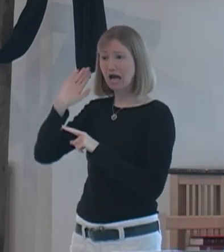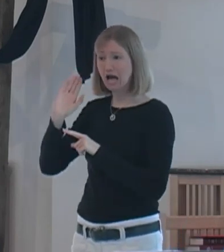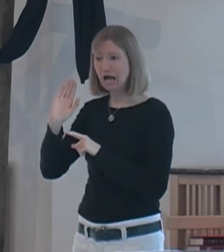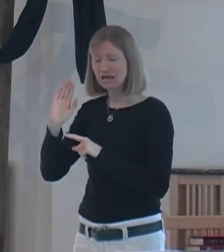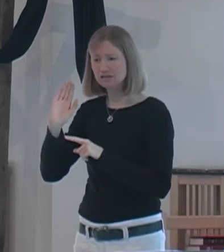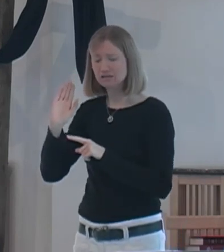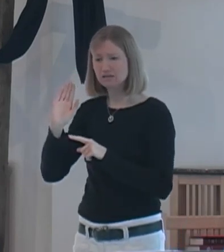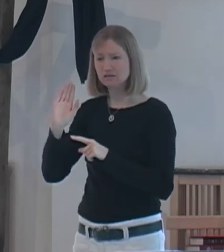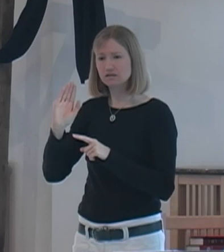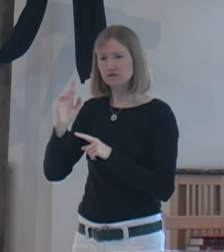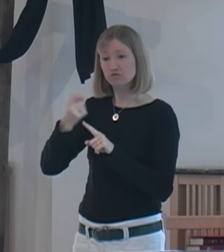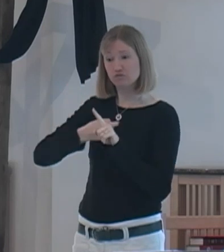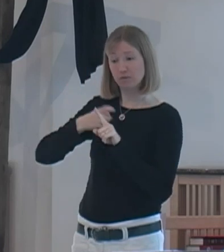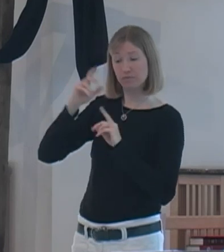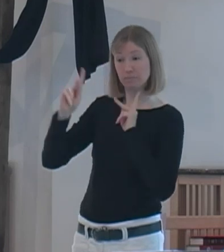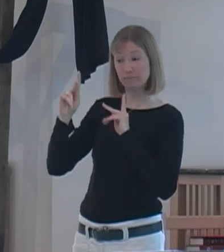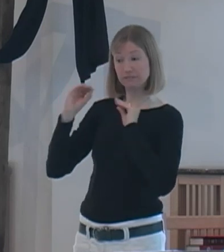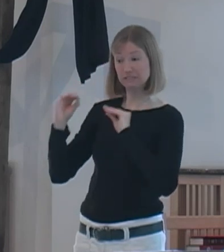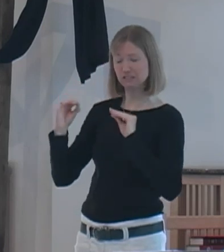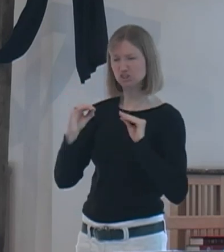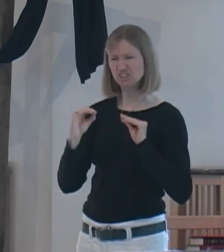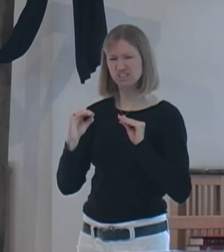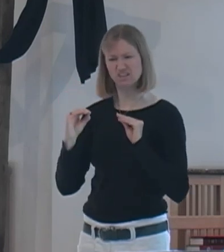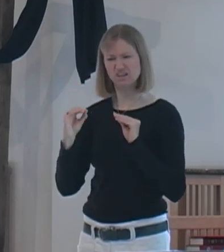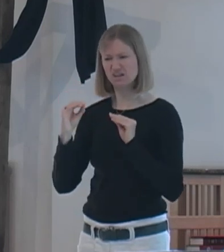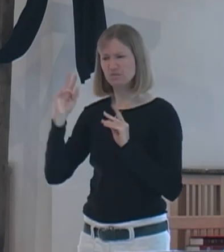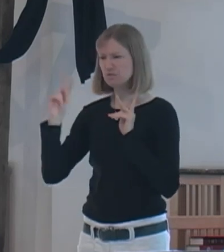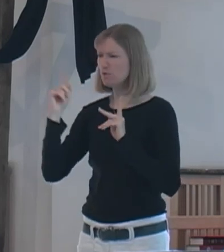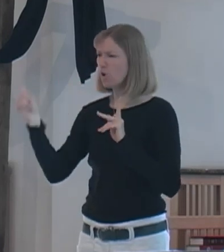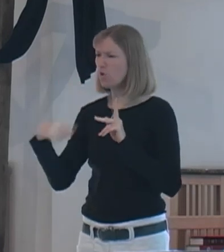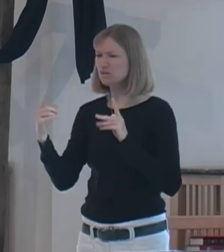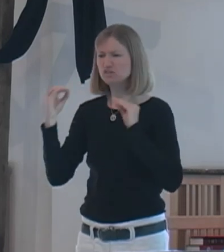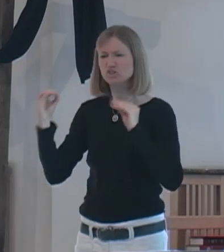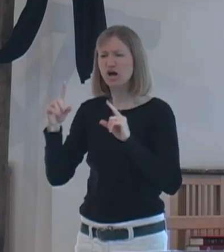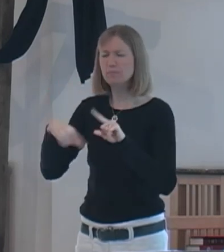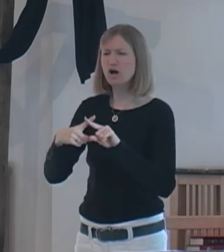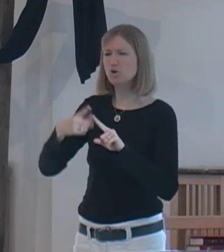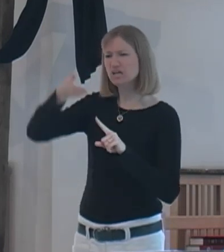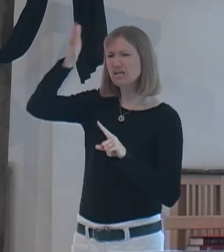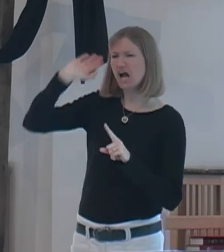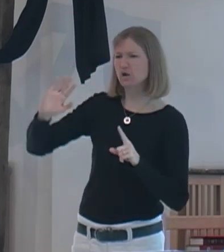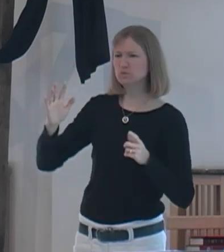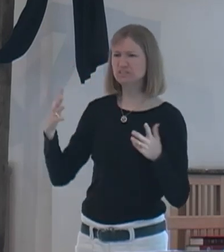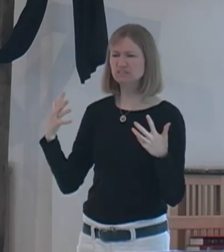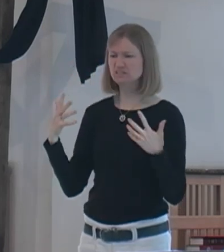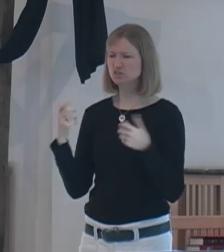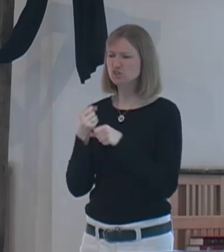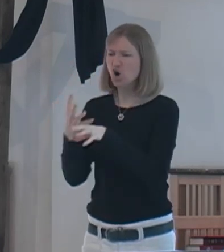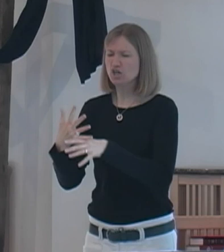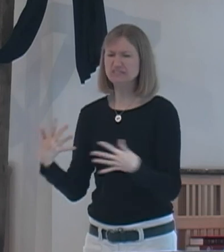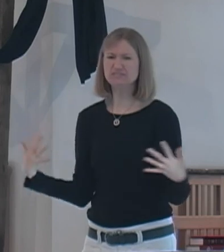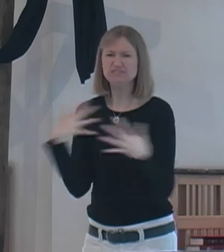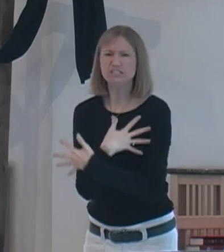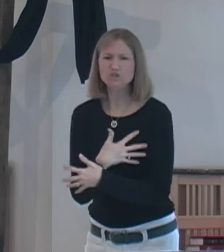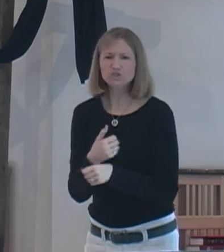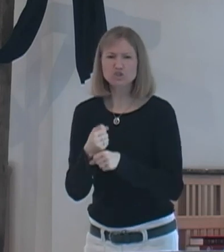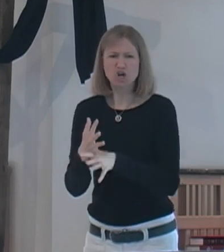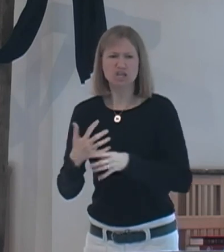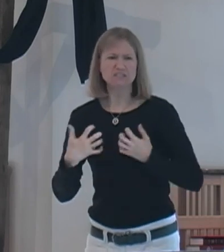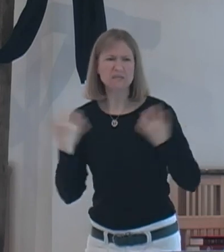fearsome and holy that nobody even dared to approach God directly or in prayer. You just had to have the church